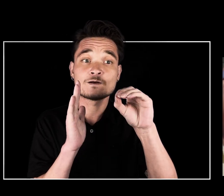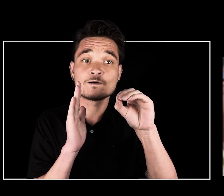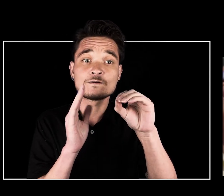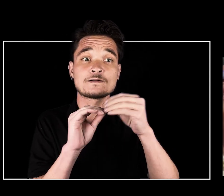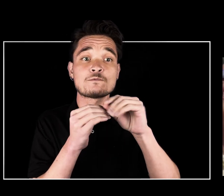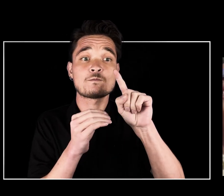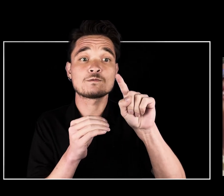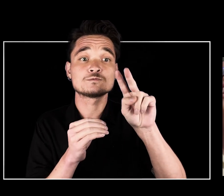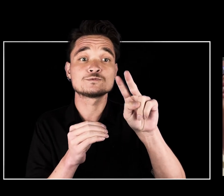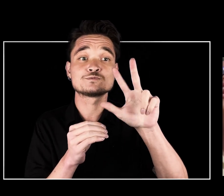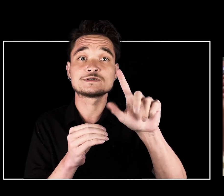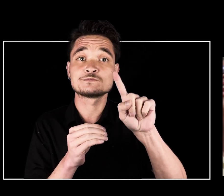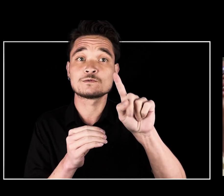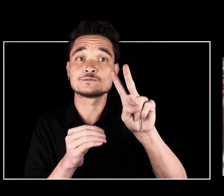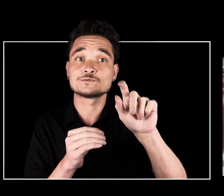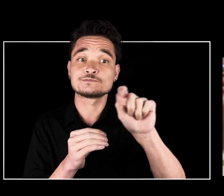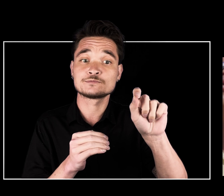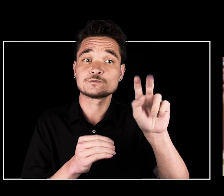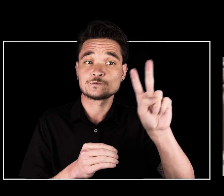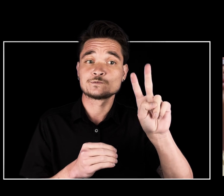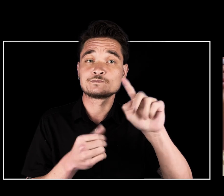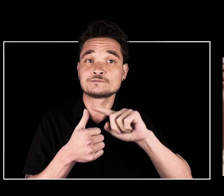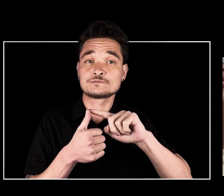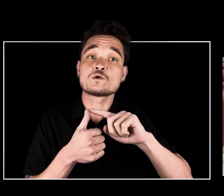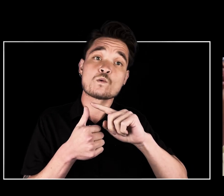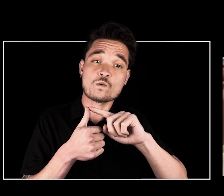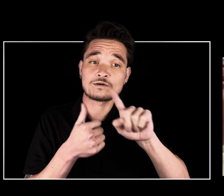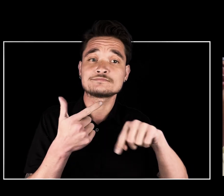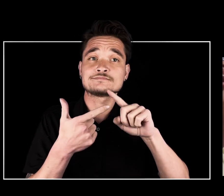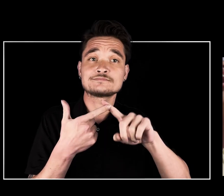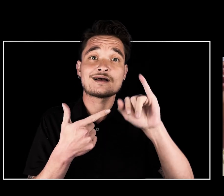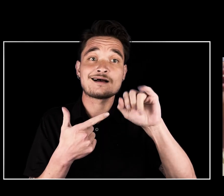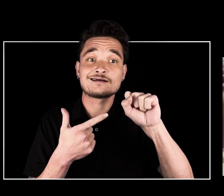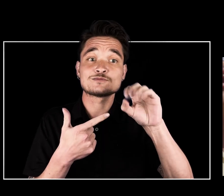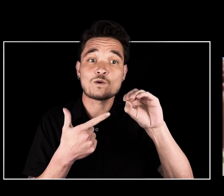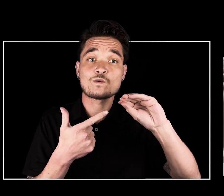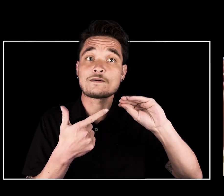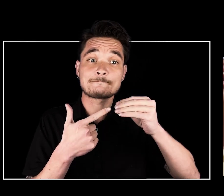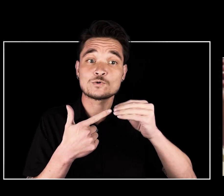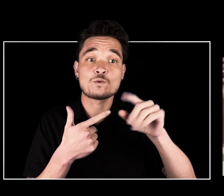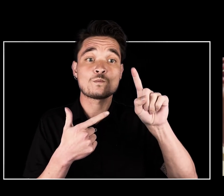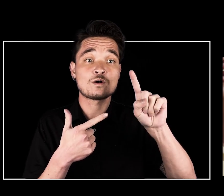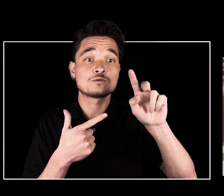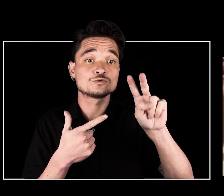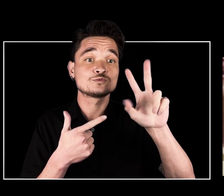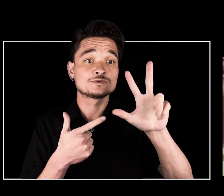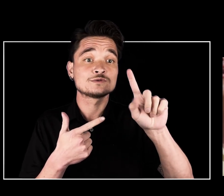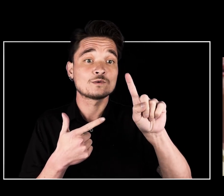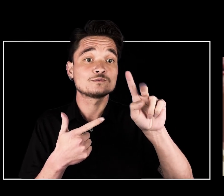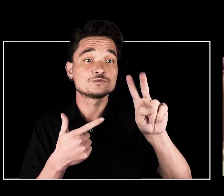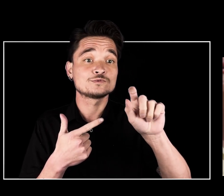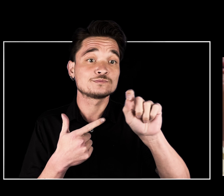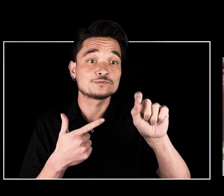ISO 12312-2 or ISO 12312